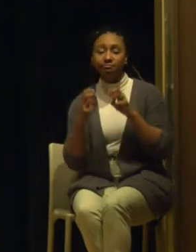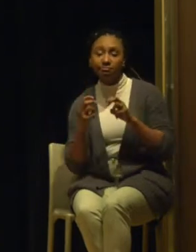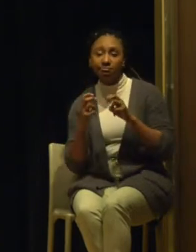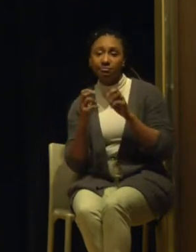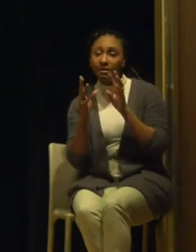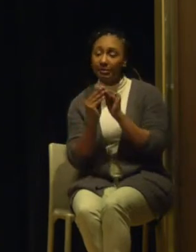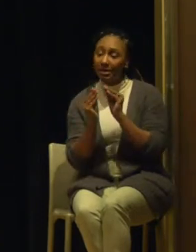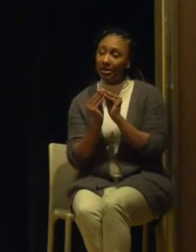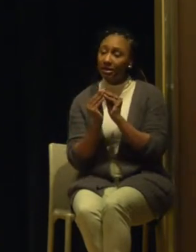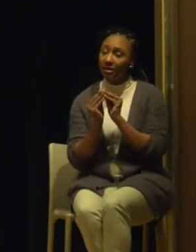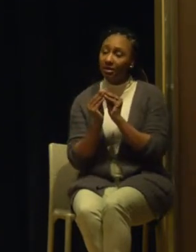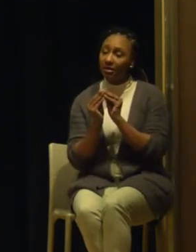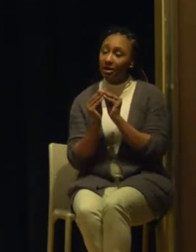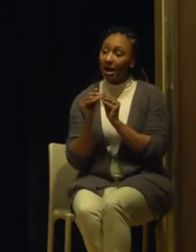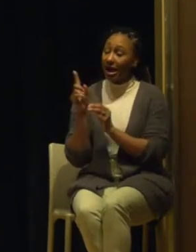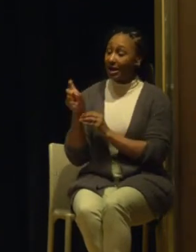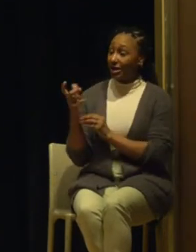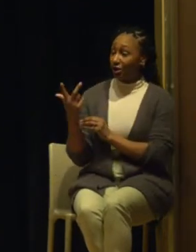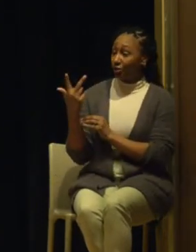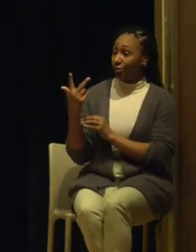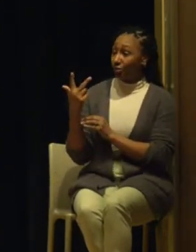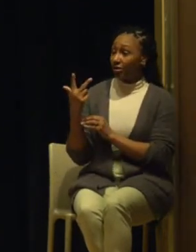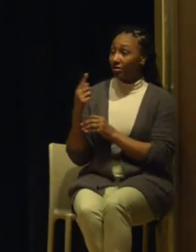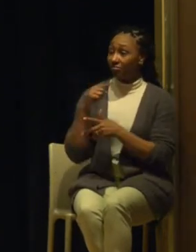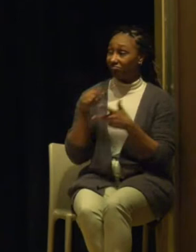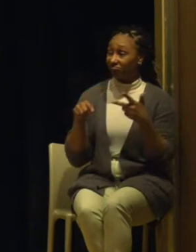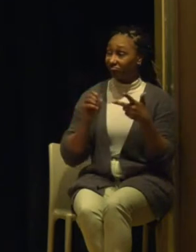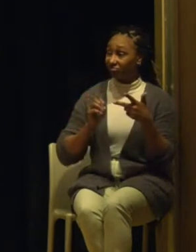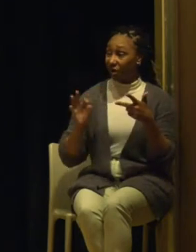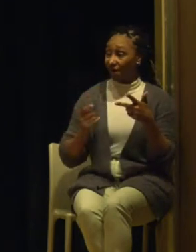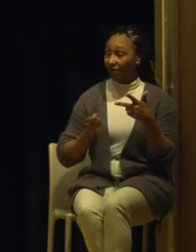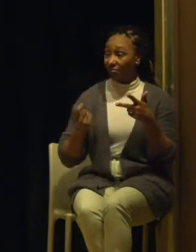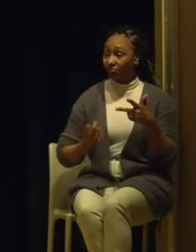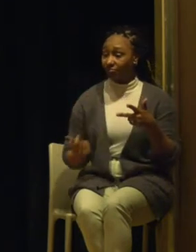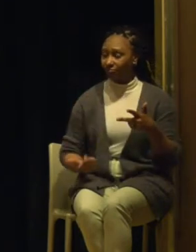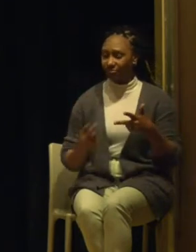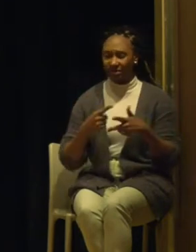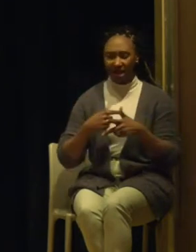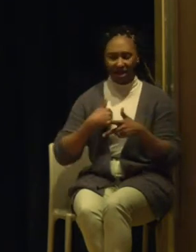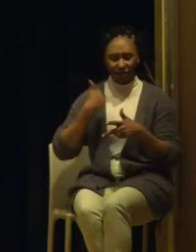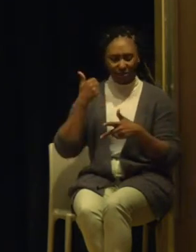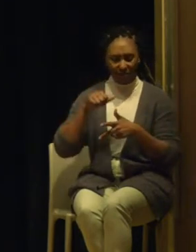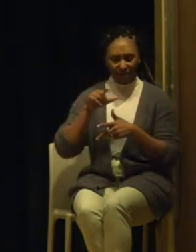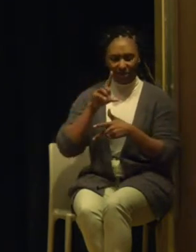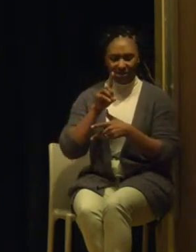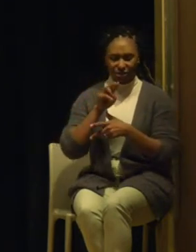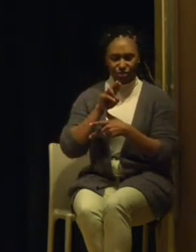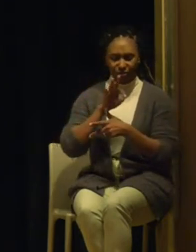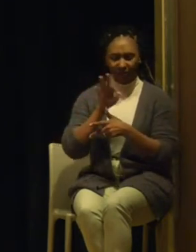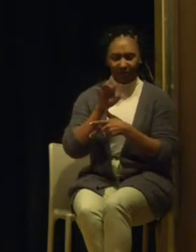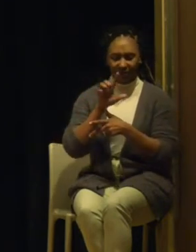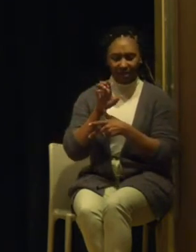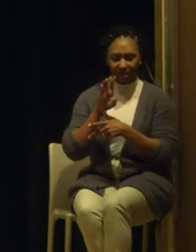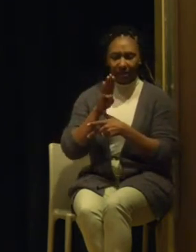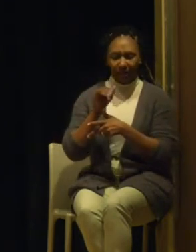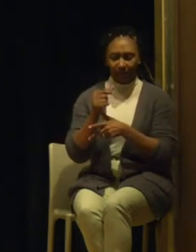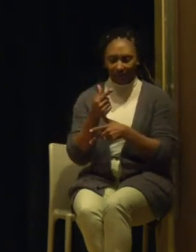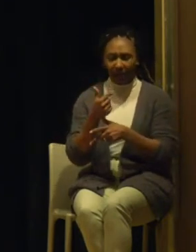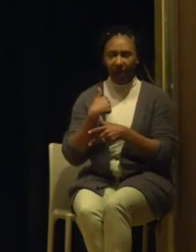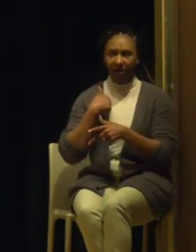to take off 3 videos. And he named them. The only one I can remember is Lil Wayne. It was Duffel Bag. Yeah, Lil Duffel Bag Boy,